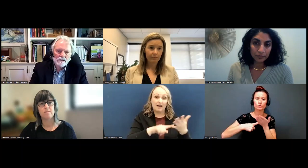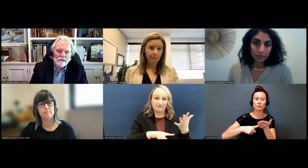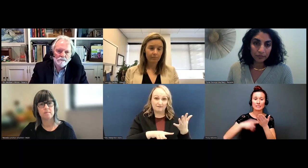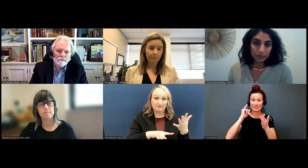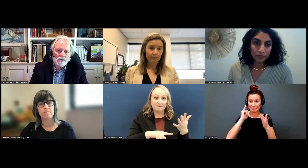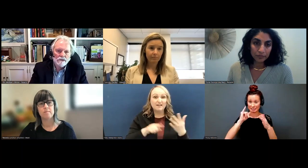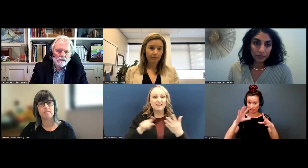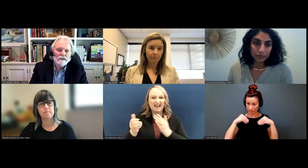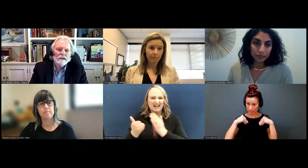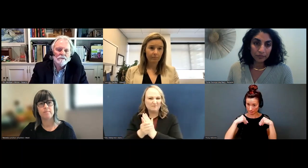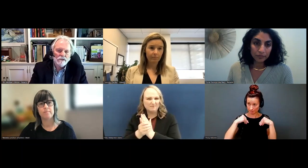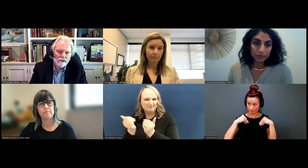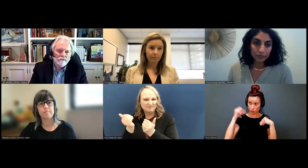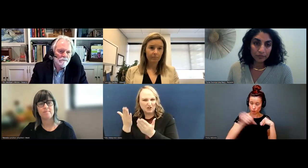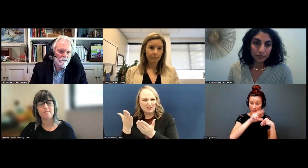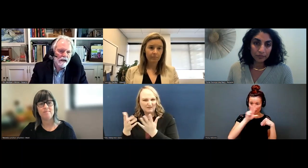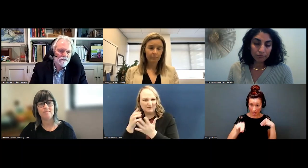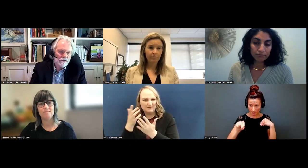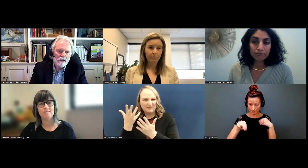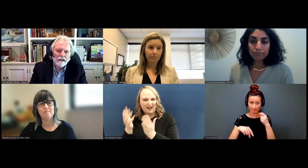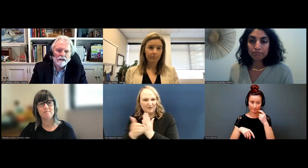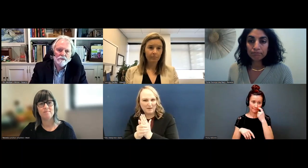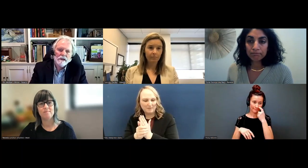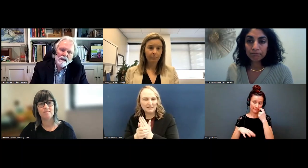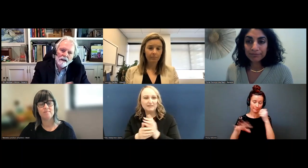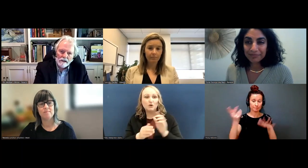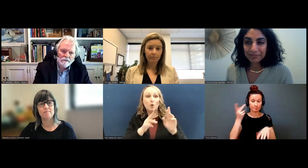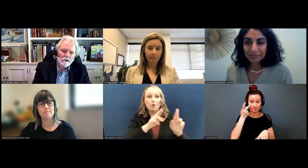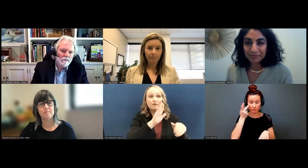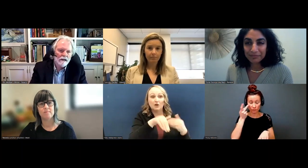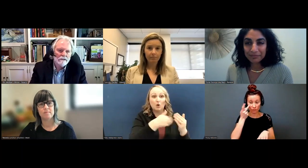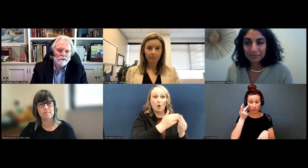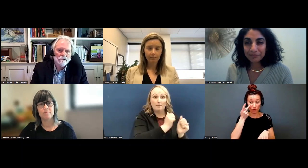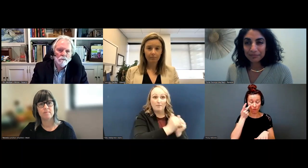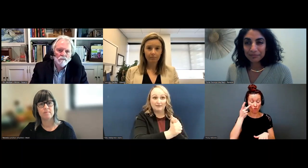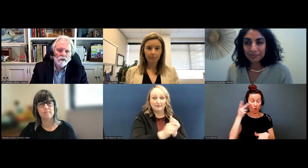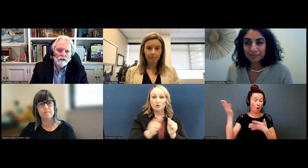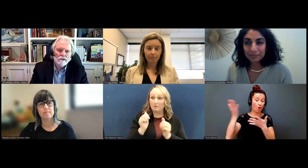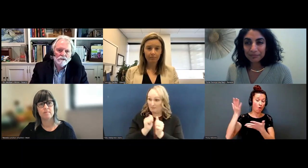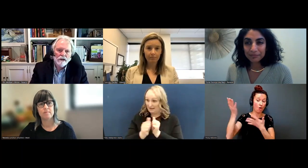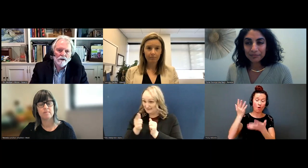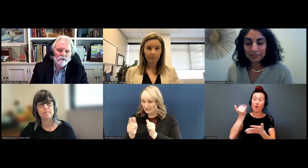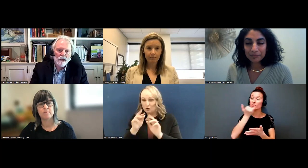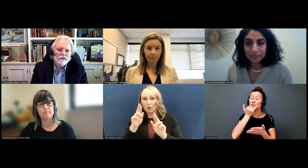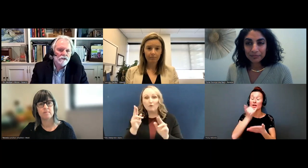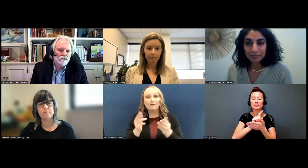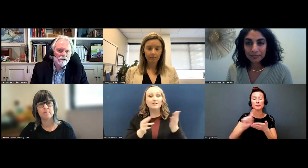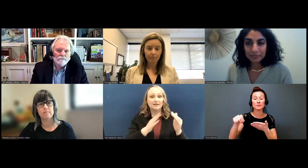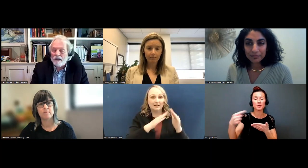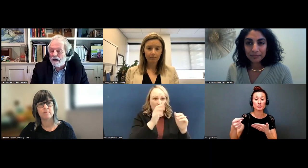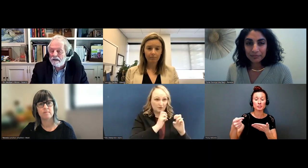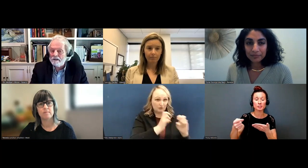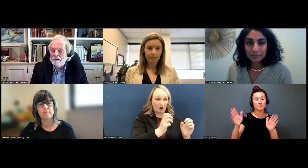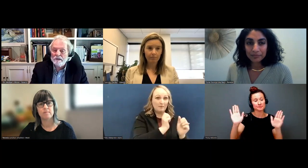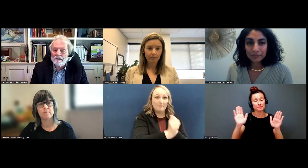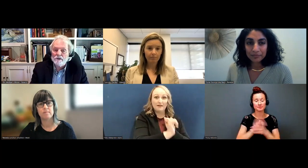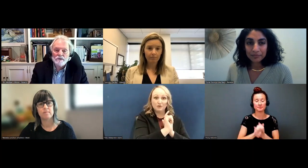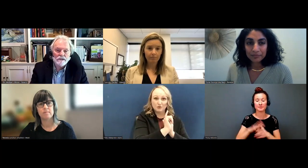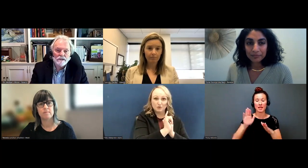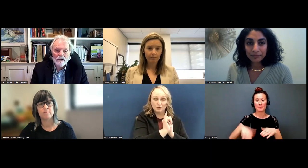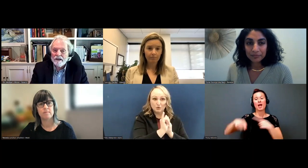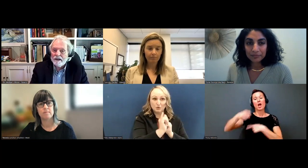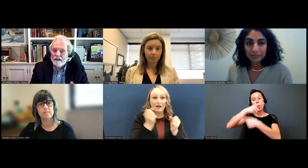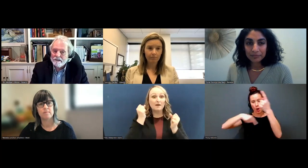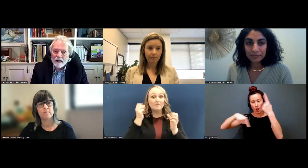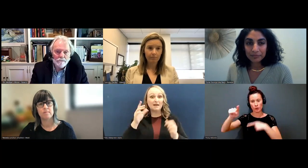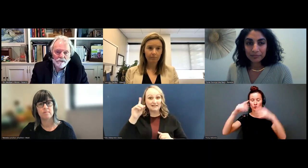Senate is proposing. We'll see if they pass the Senate next week. They'll have to go back to the House. The concern by a lot of disability groups